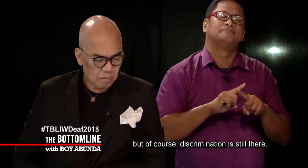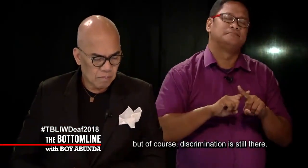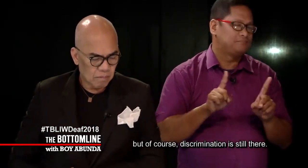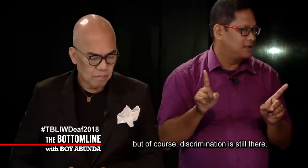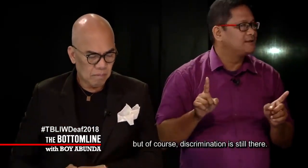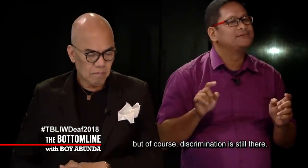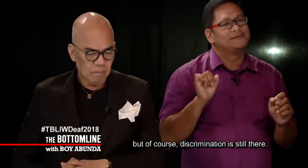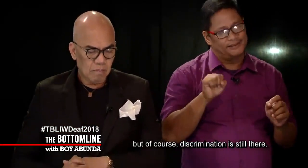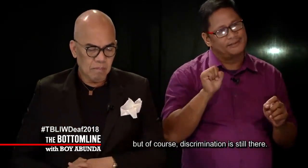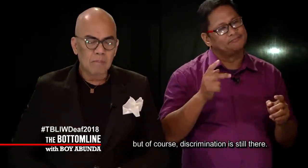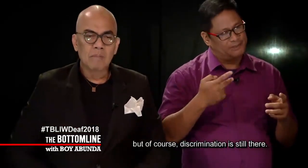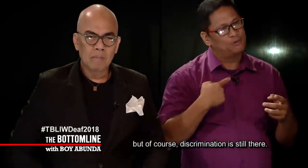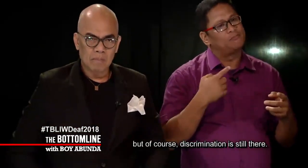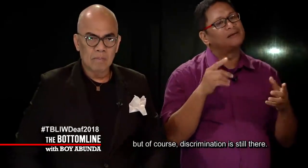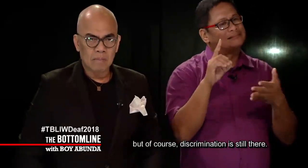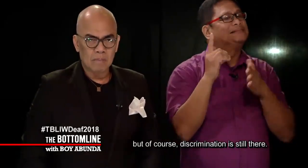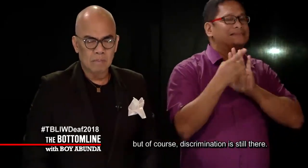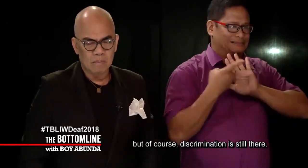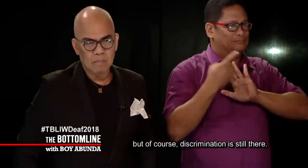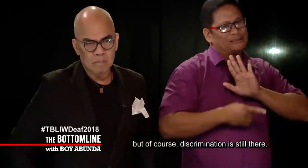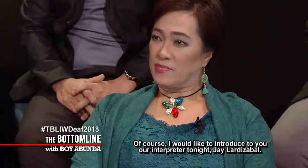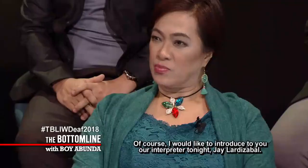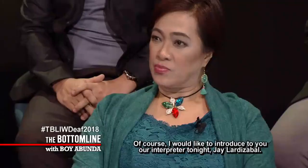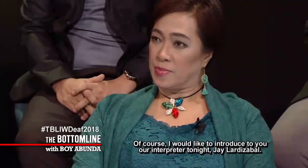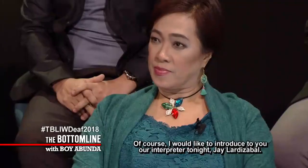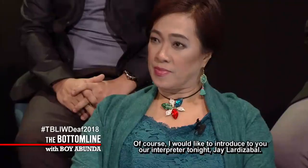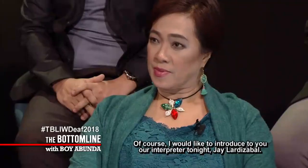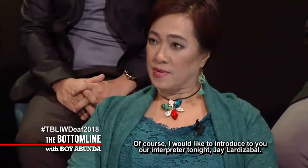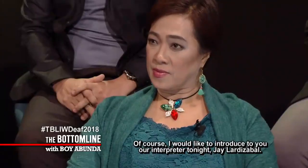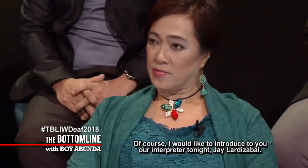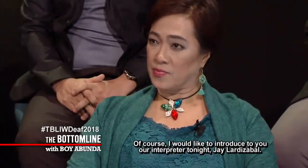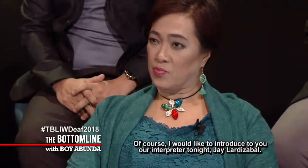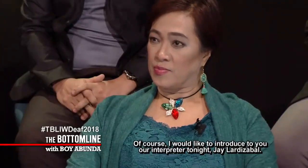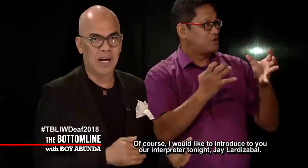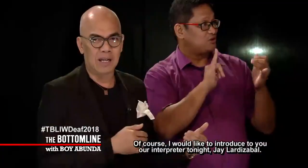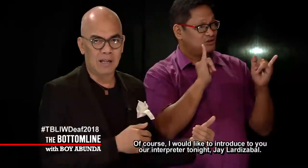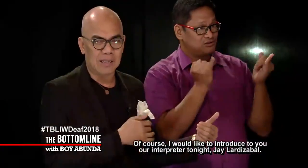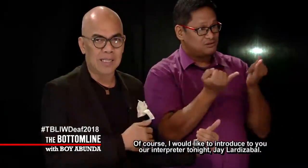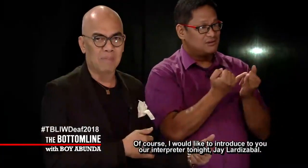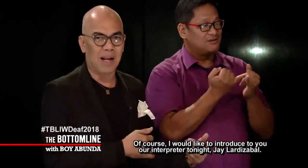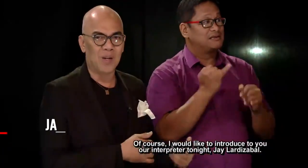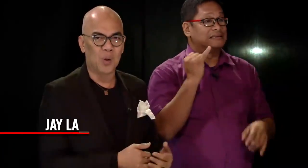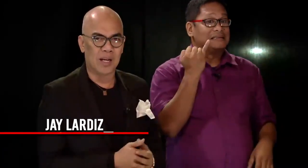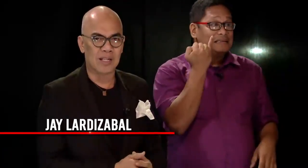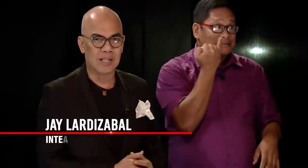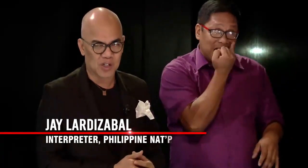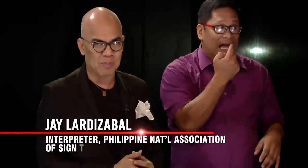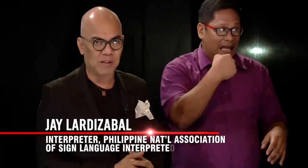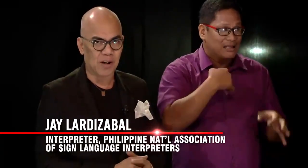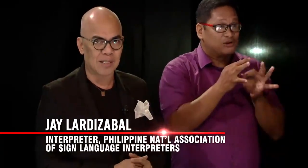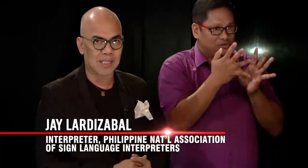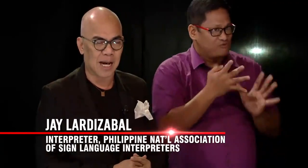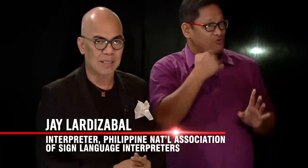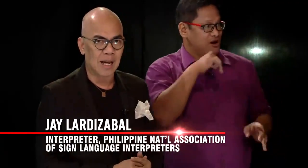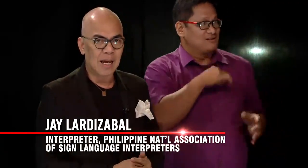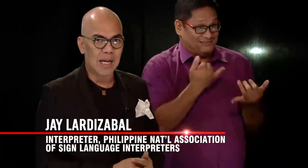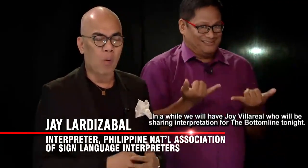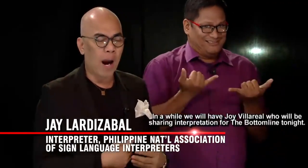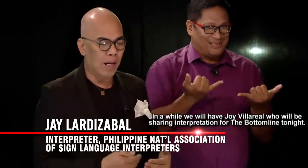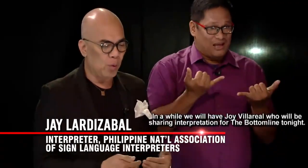nandyan pa rin yung mga discrimination. Of course, I'd like to introduce you Jay Lardizabal, who is interpreting for us